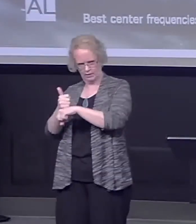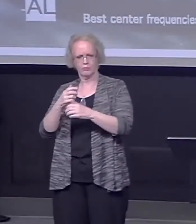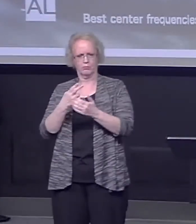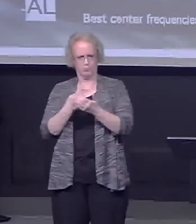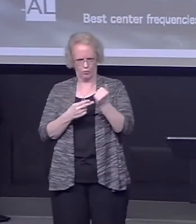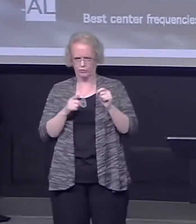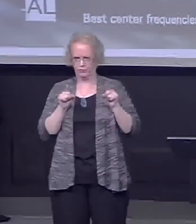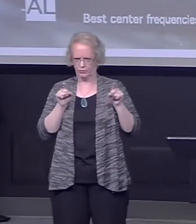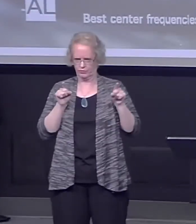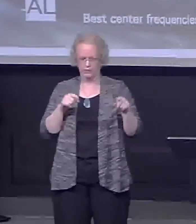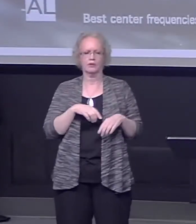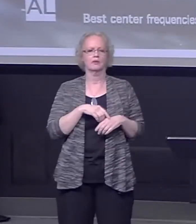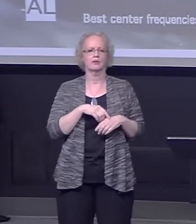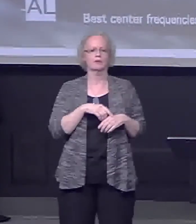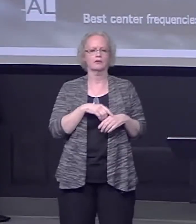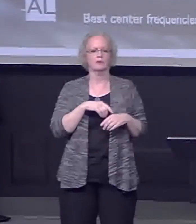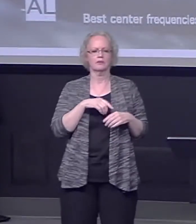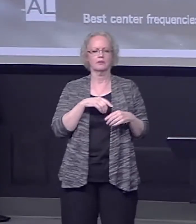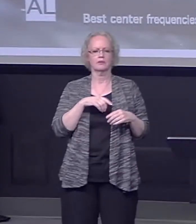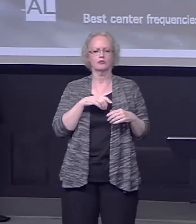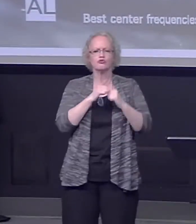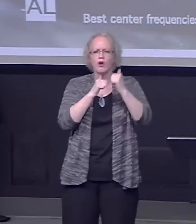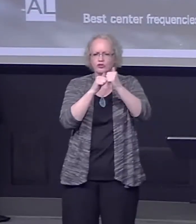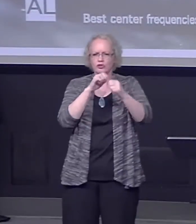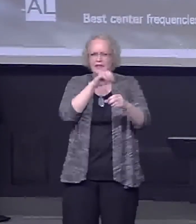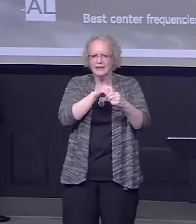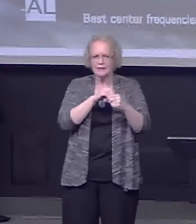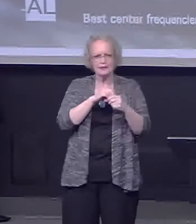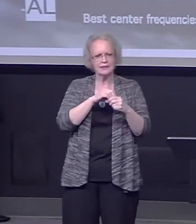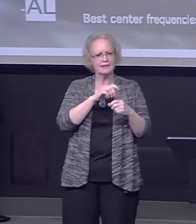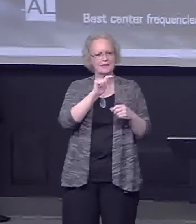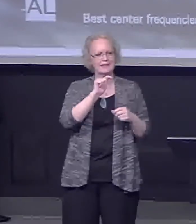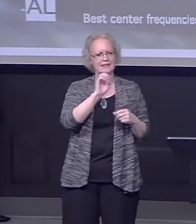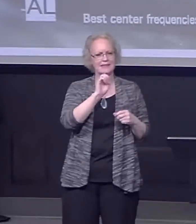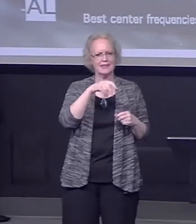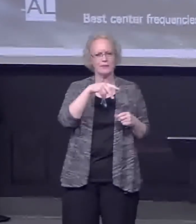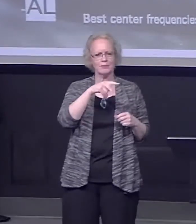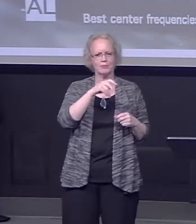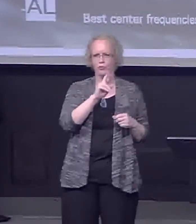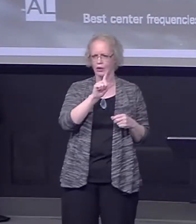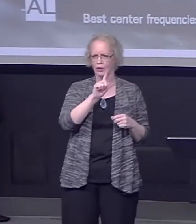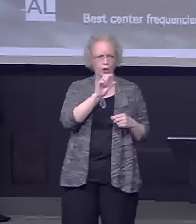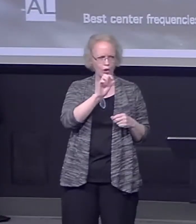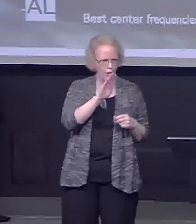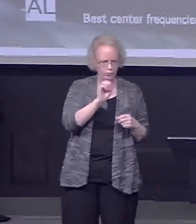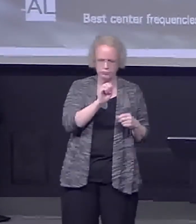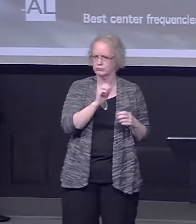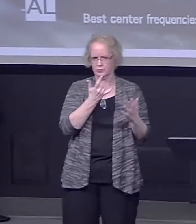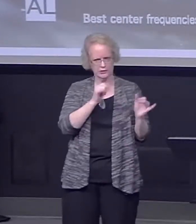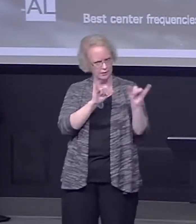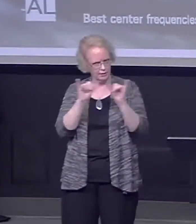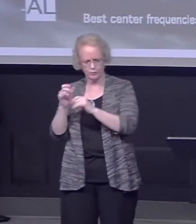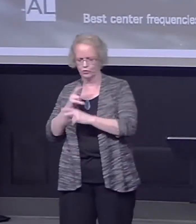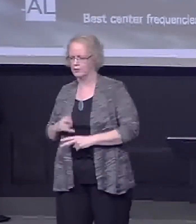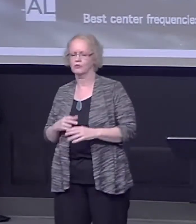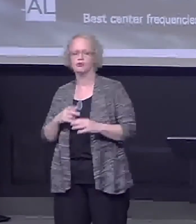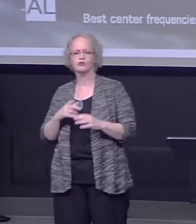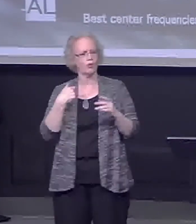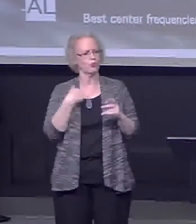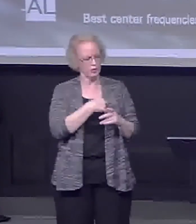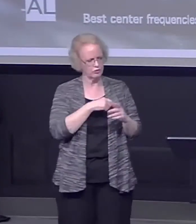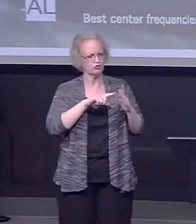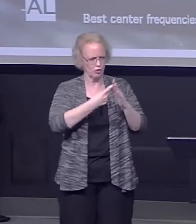and we started to set out to map these regions around primary auditory cortex with